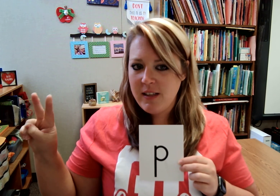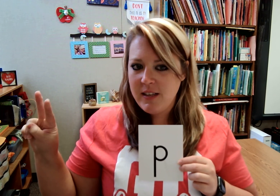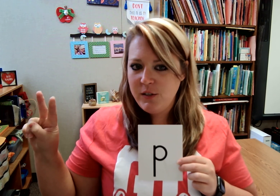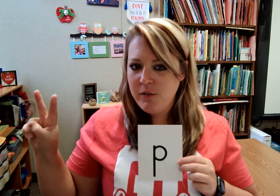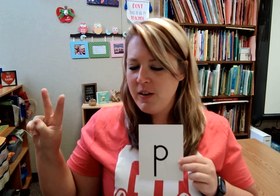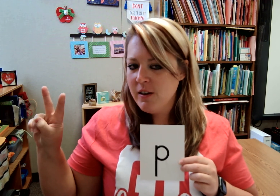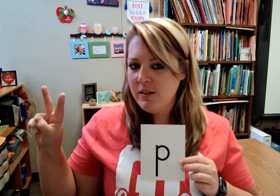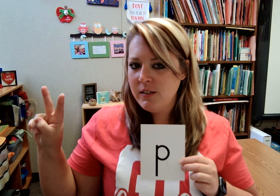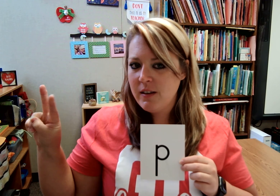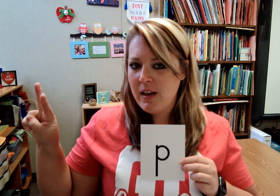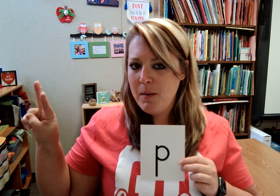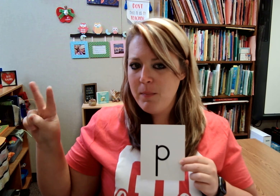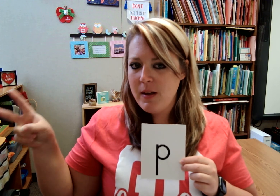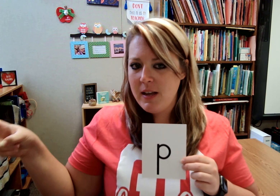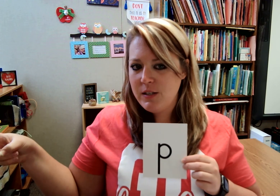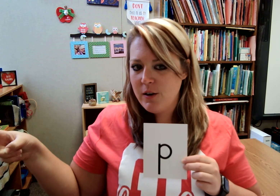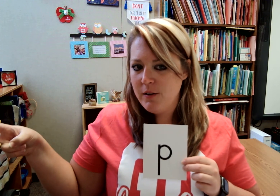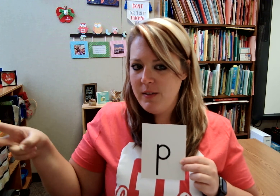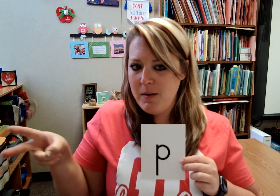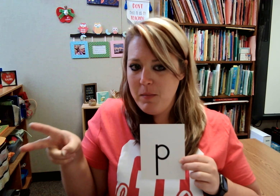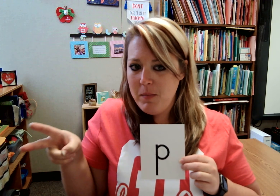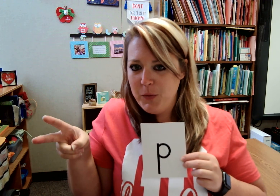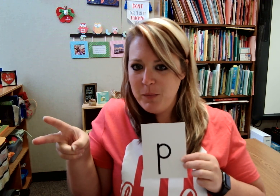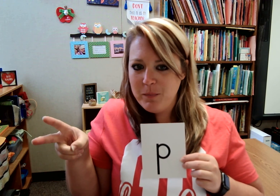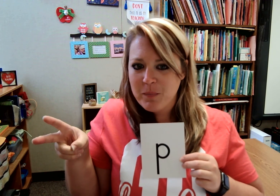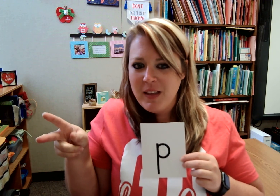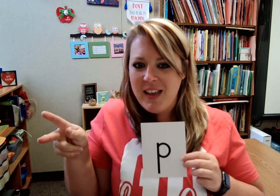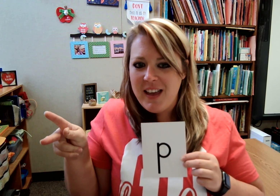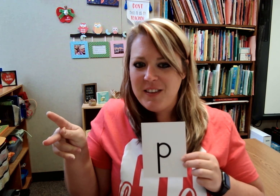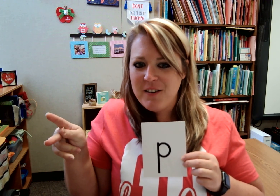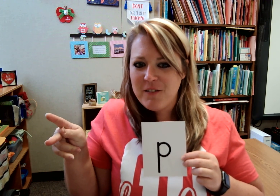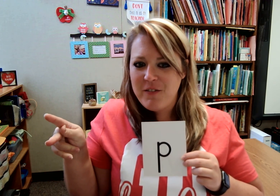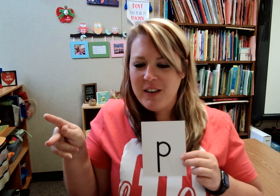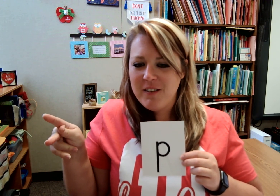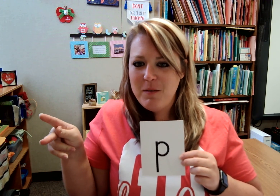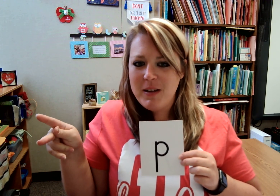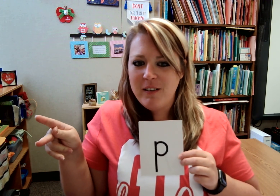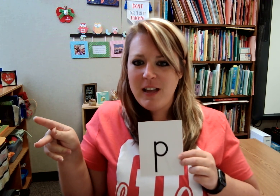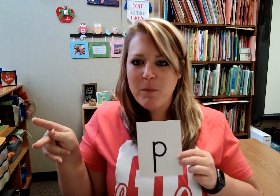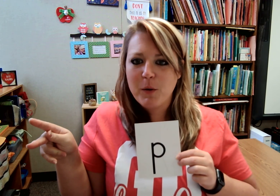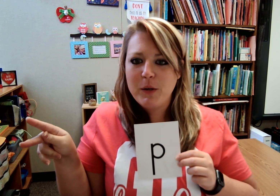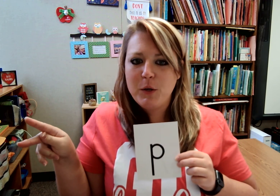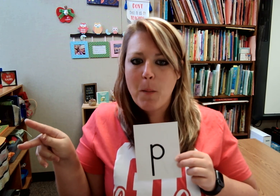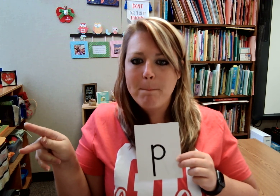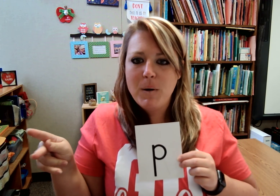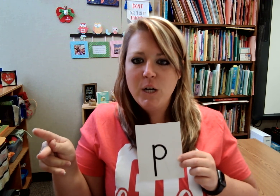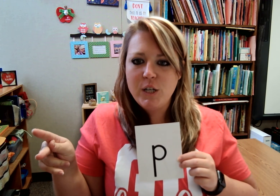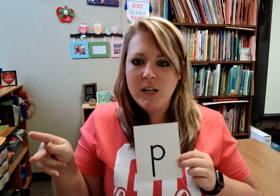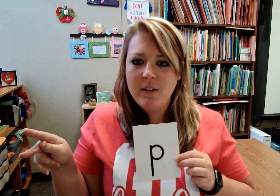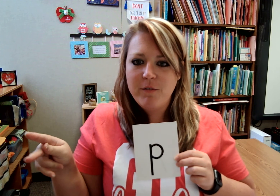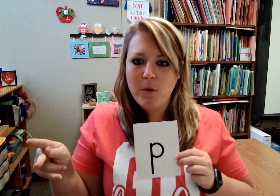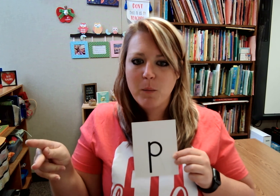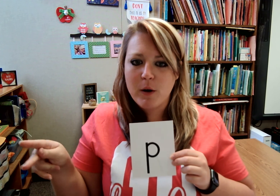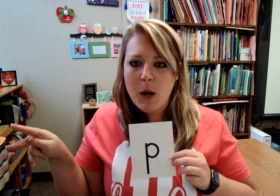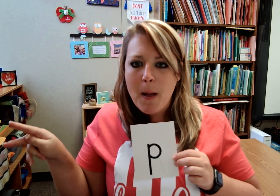these 2 fingers up and turn them, and then your finger in the middle, and we're going to push it forward.